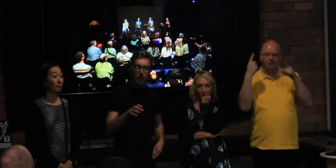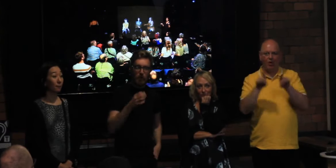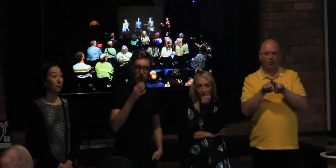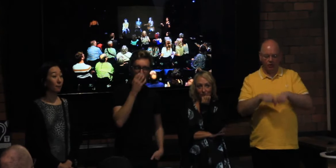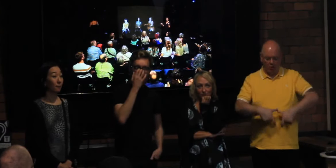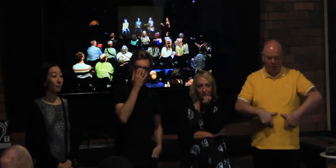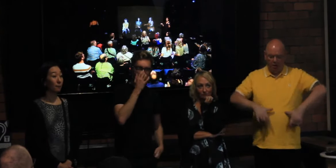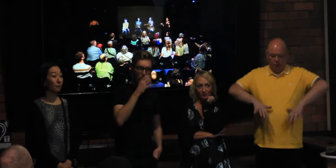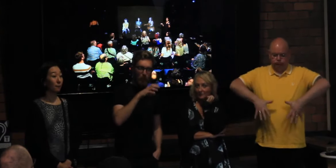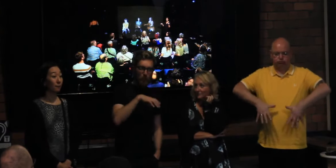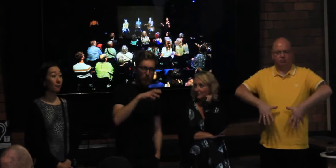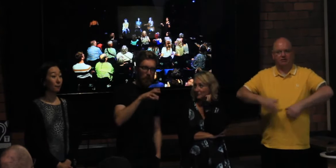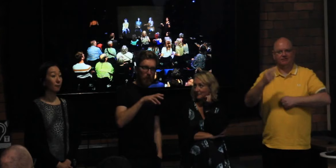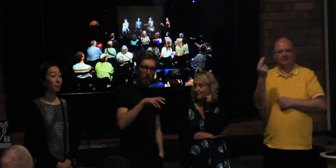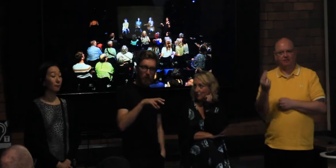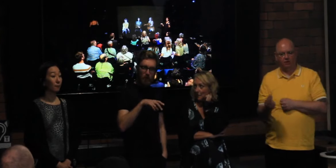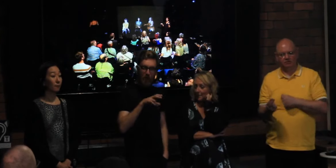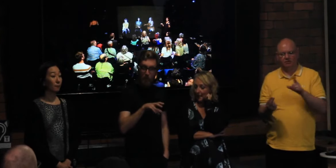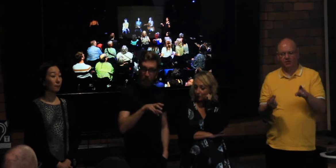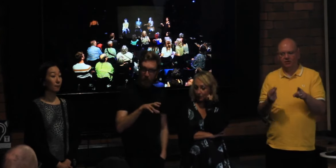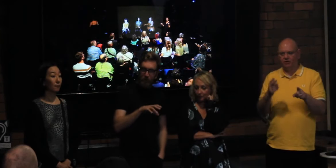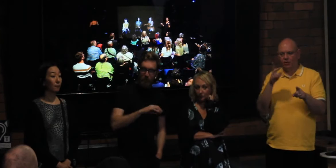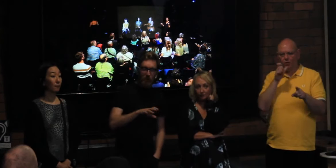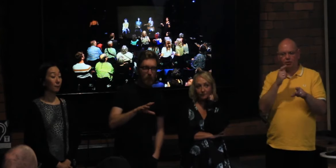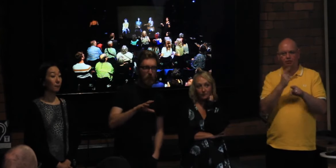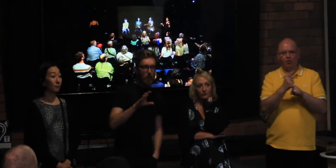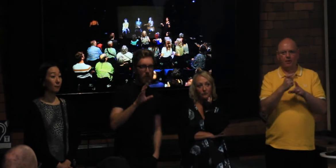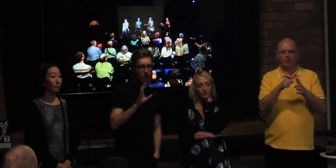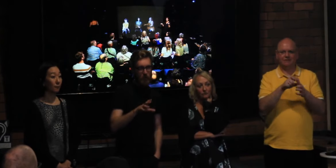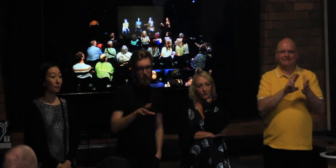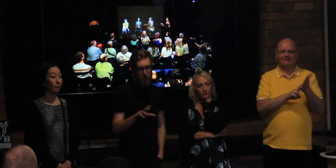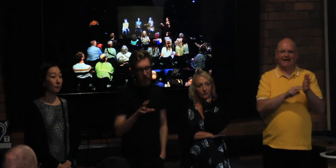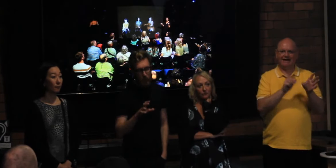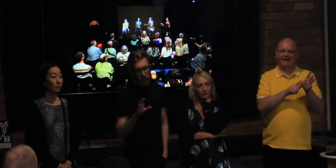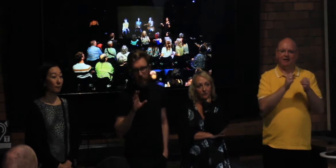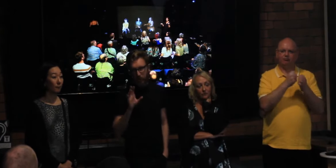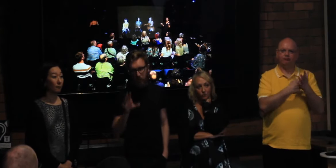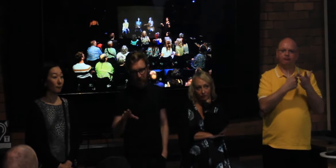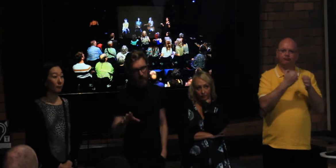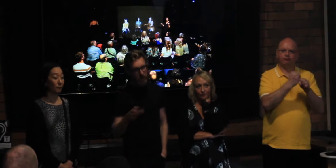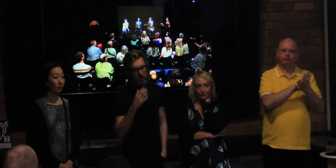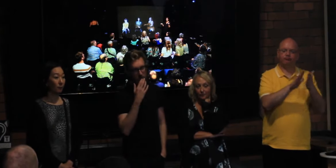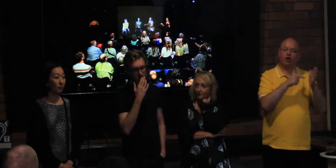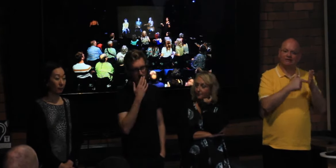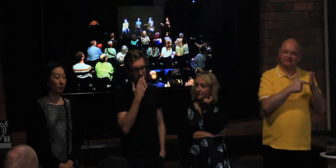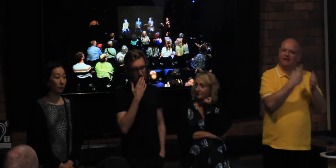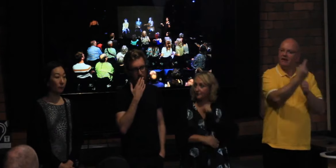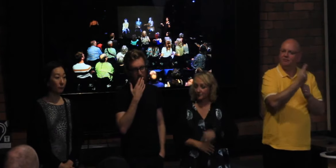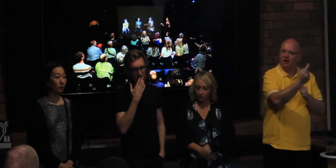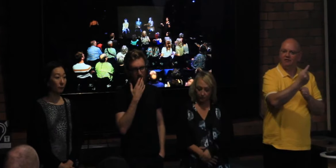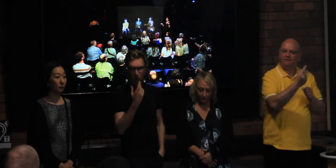as well. So I'll talk just briefly on behalf of Danny Bright, who's an incredible sound designer who also did the vibration design for